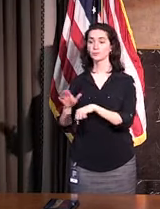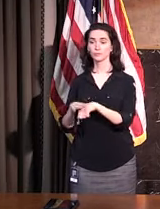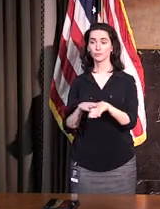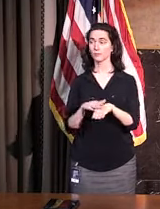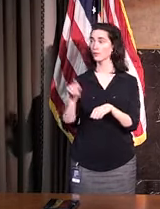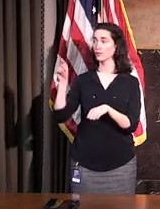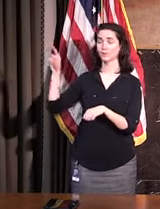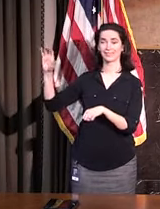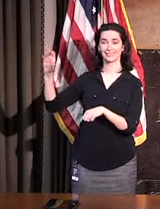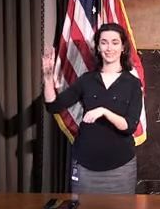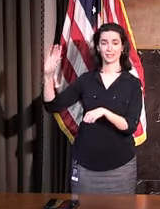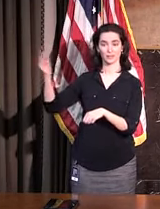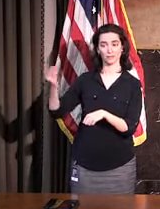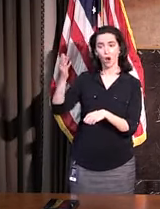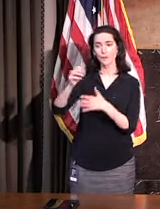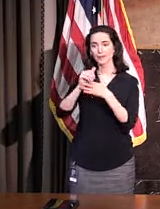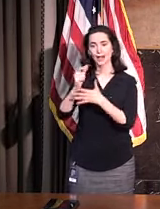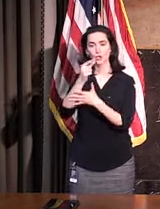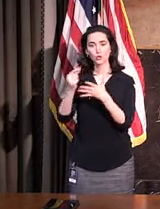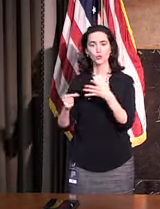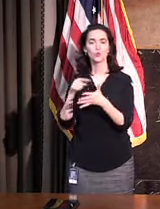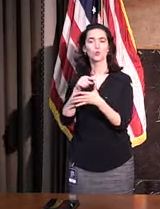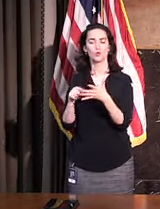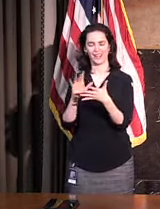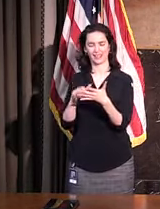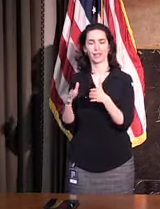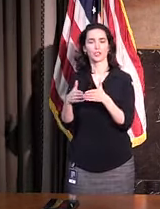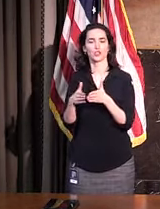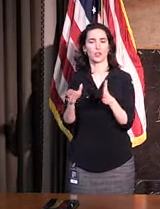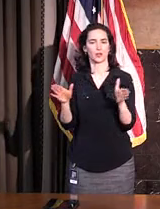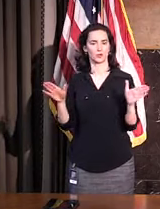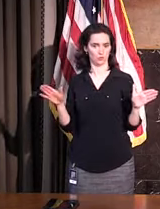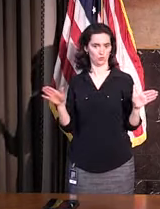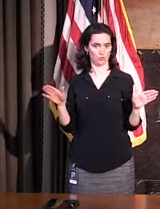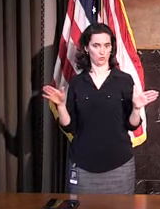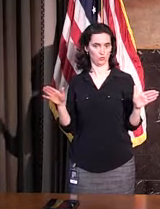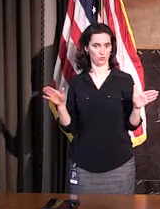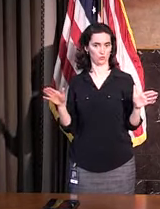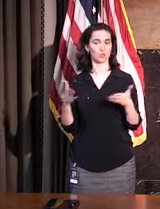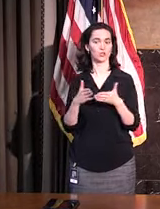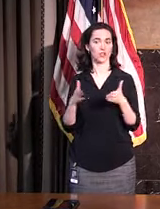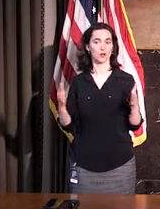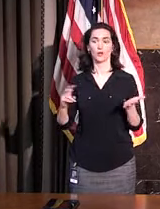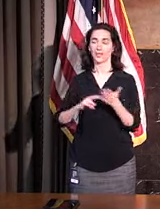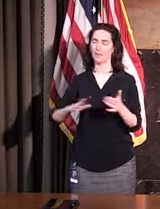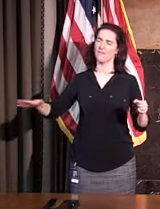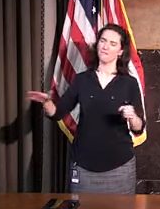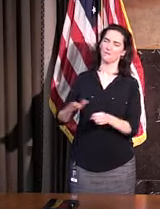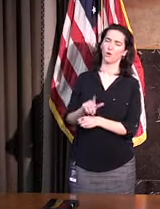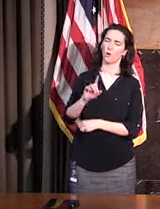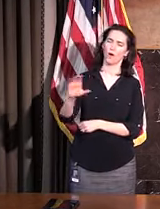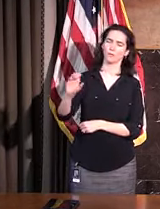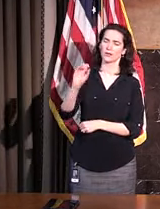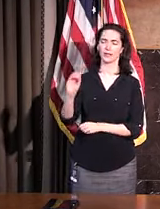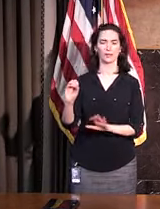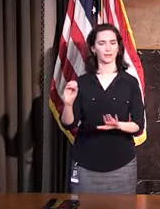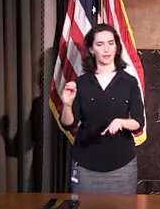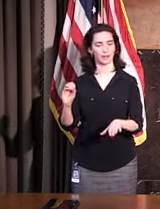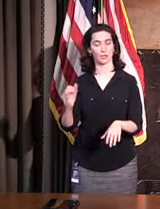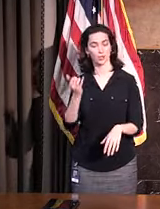guidelines are general guidelines. The guidelines of this nature are never going to be absolute. So if a